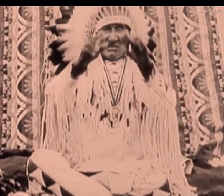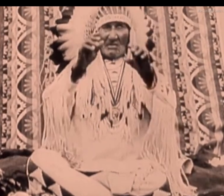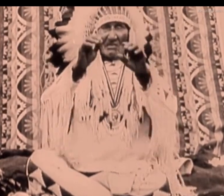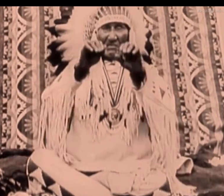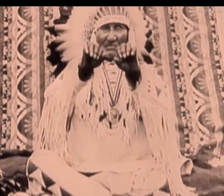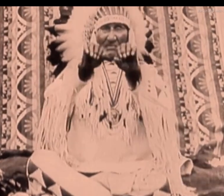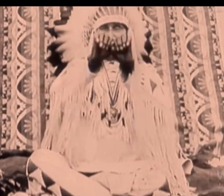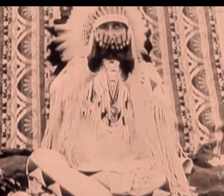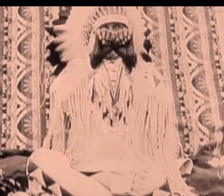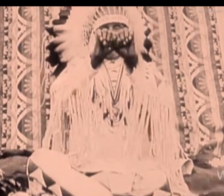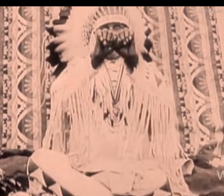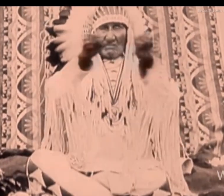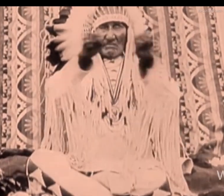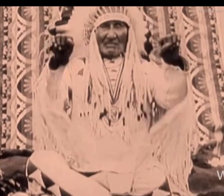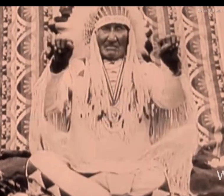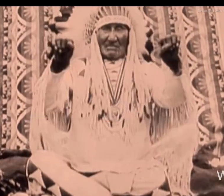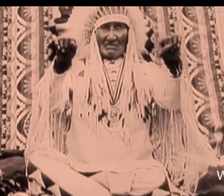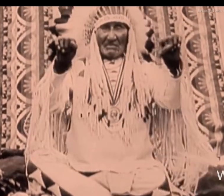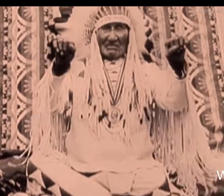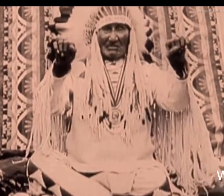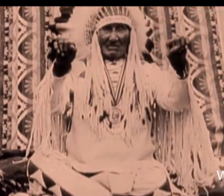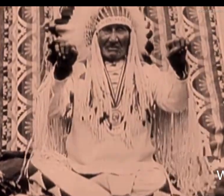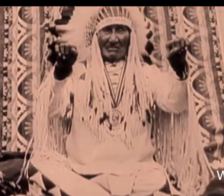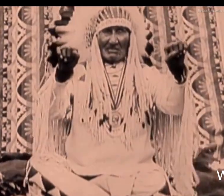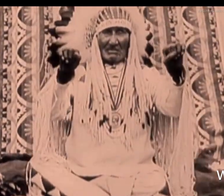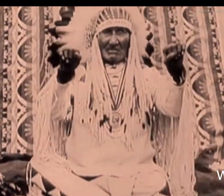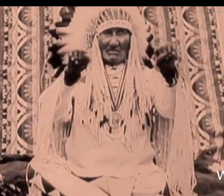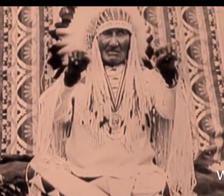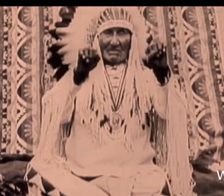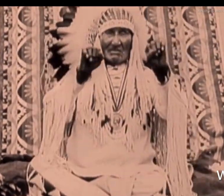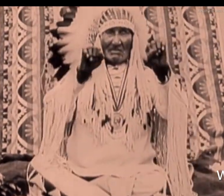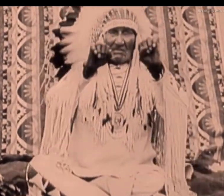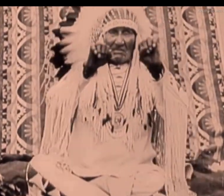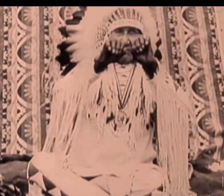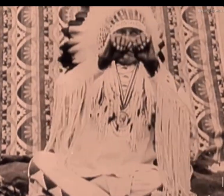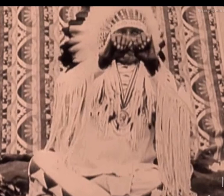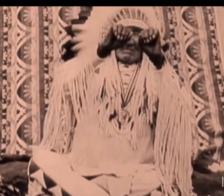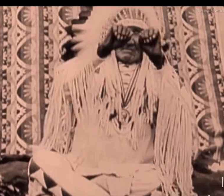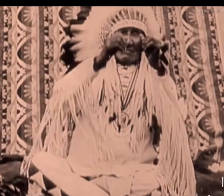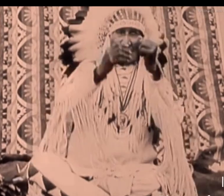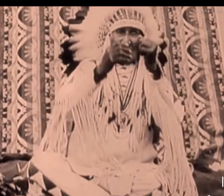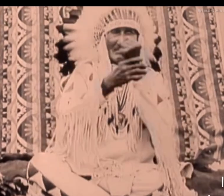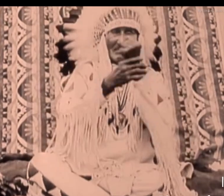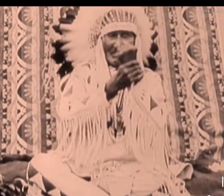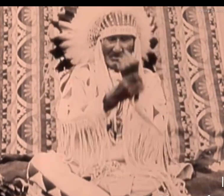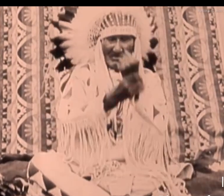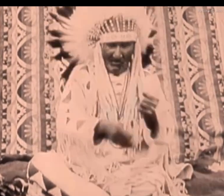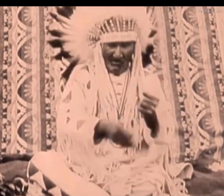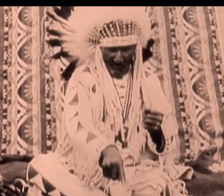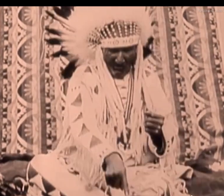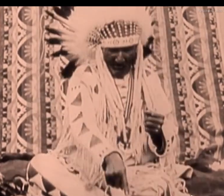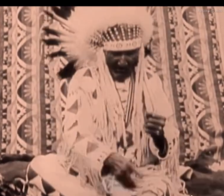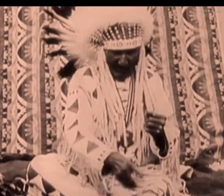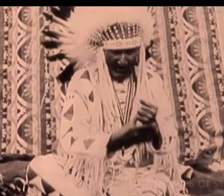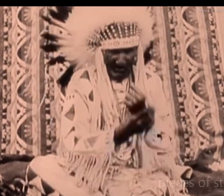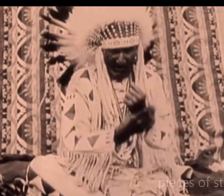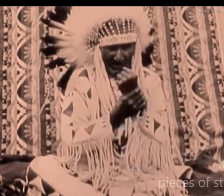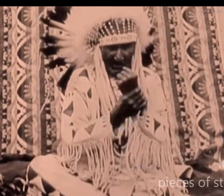Venerable Piegan chief tells how the Indians used to catch buffalo in